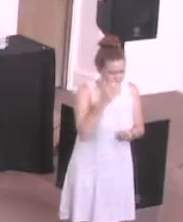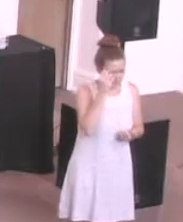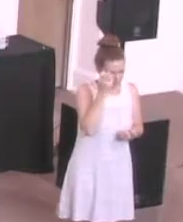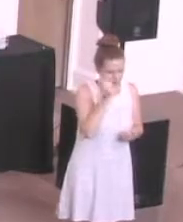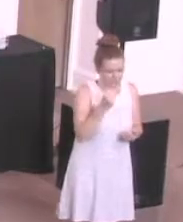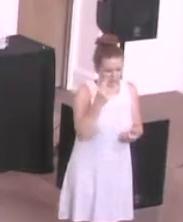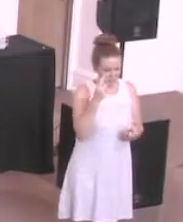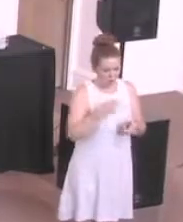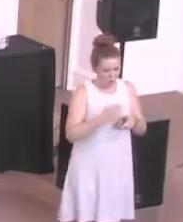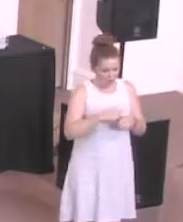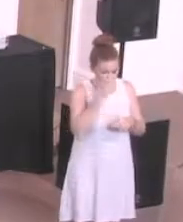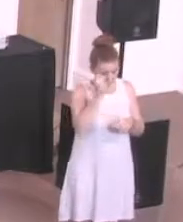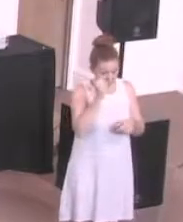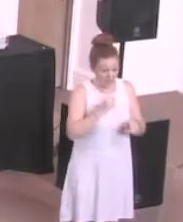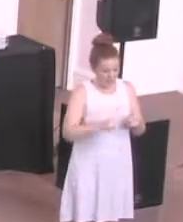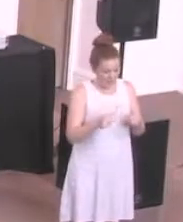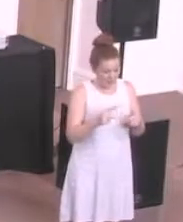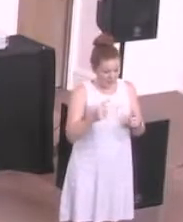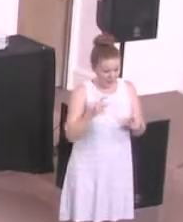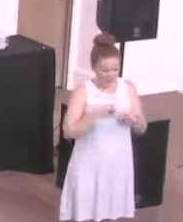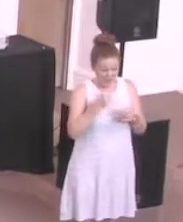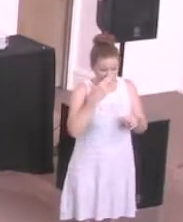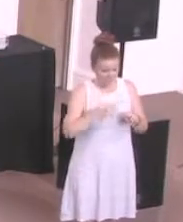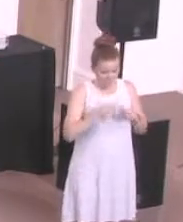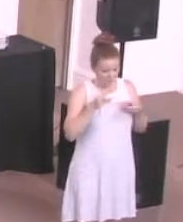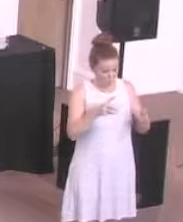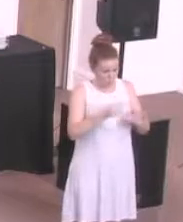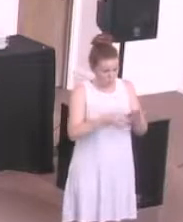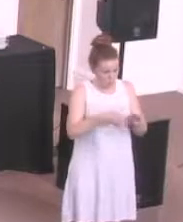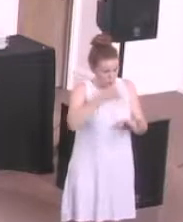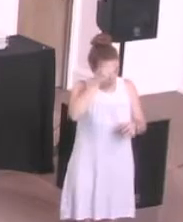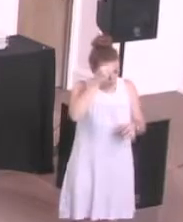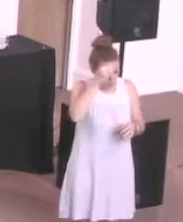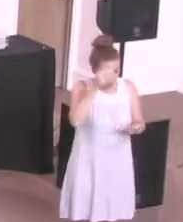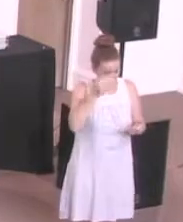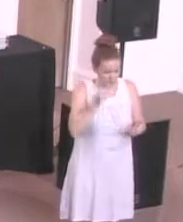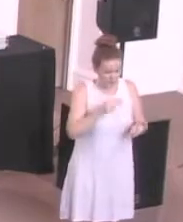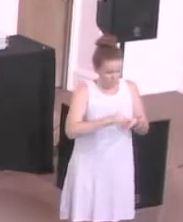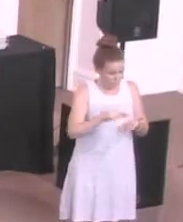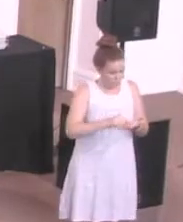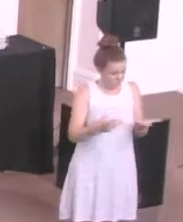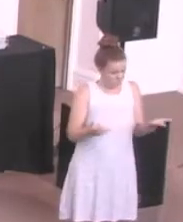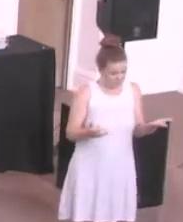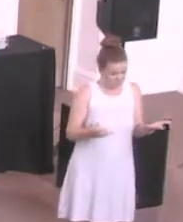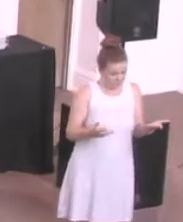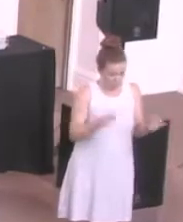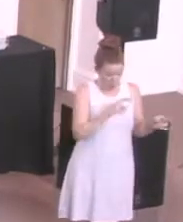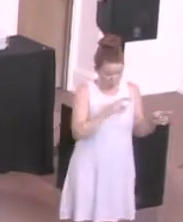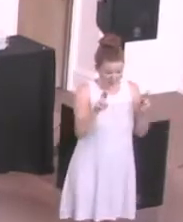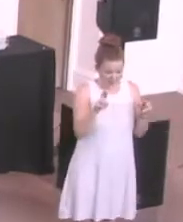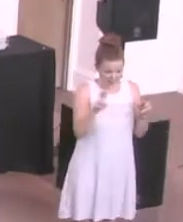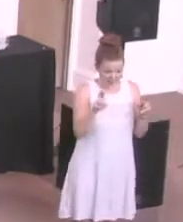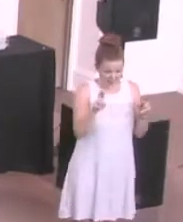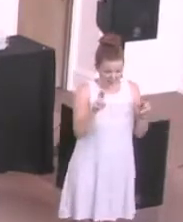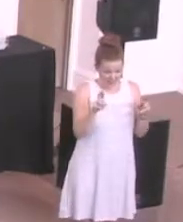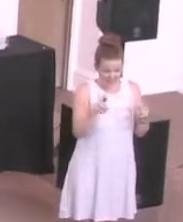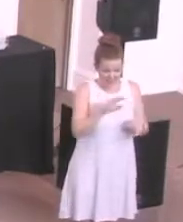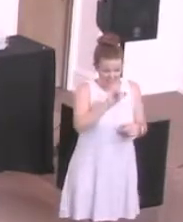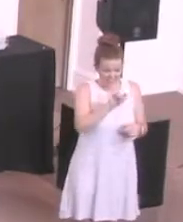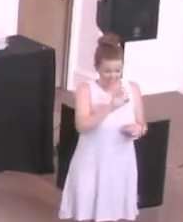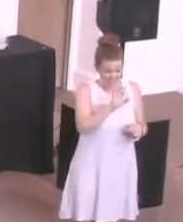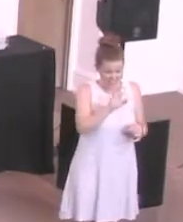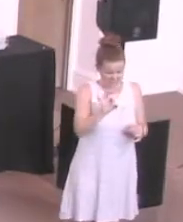participate and have fun. Yeah? Are y'all excited for tonight? It is my honor and pleasure to introduce you to Jeff